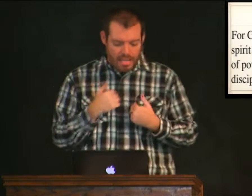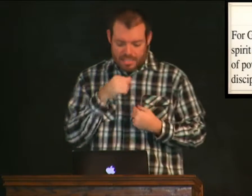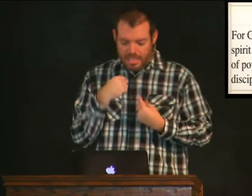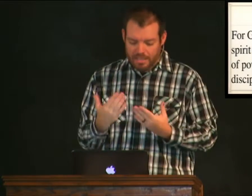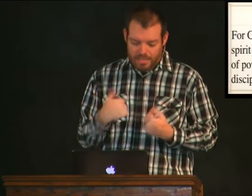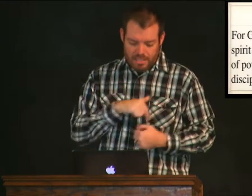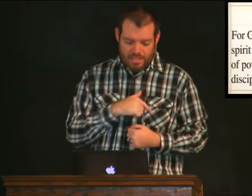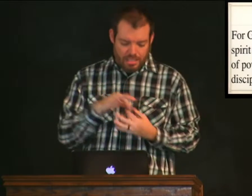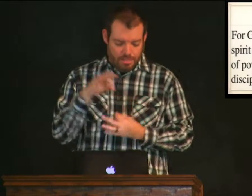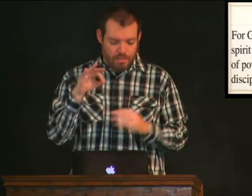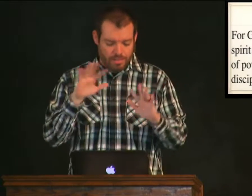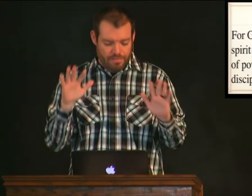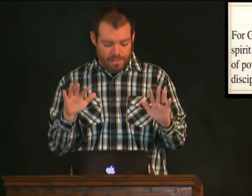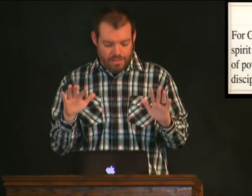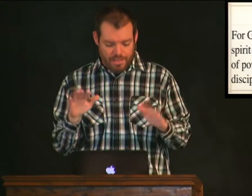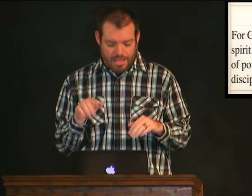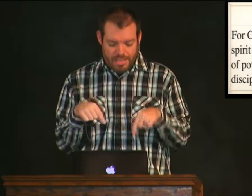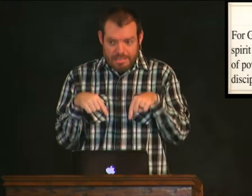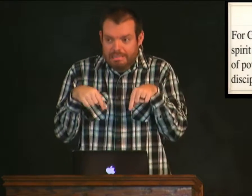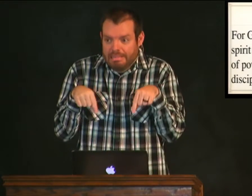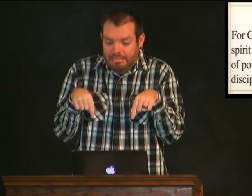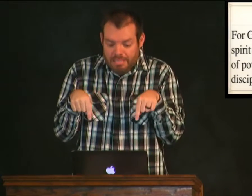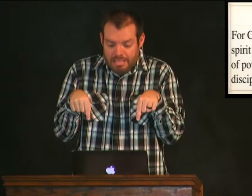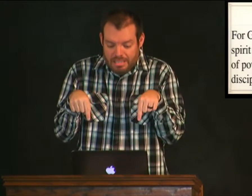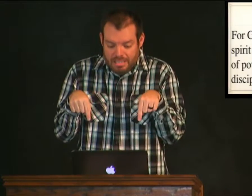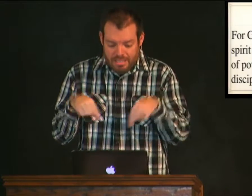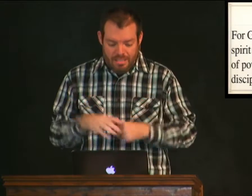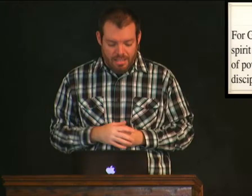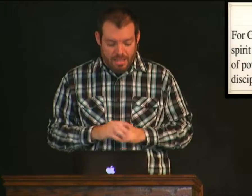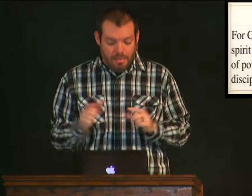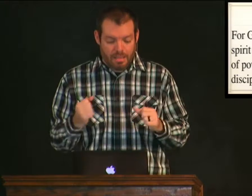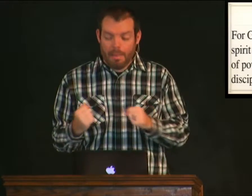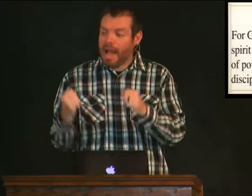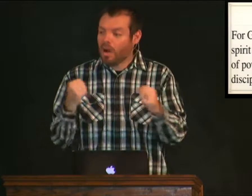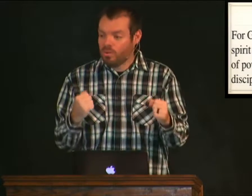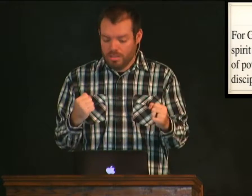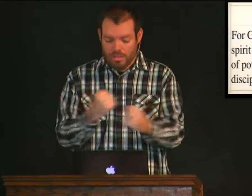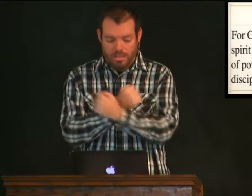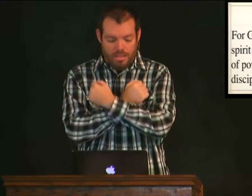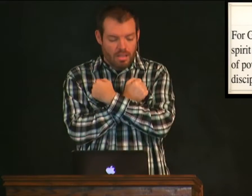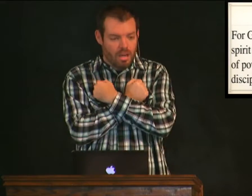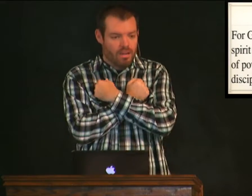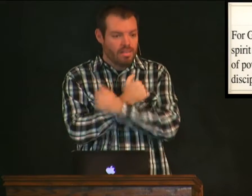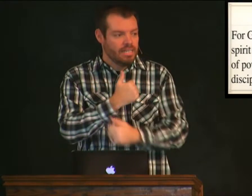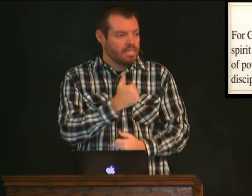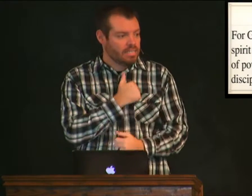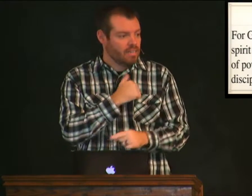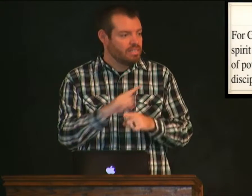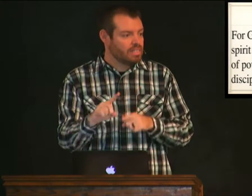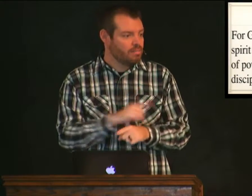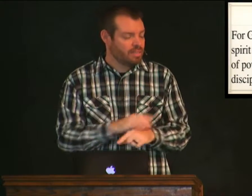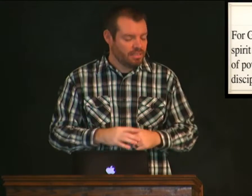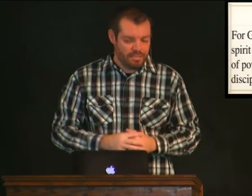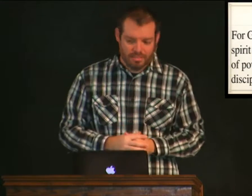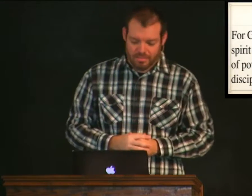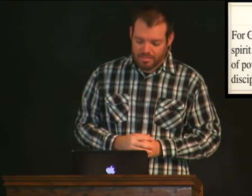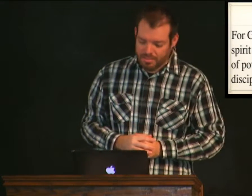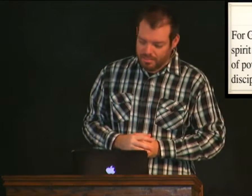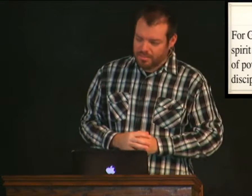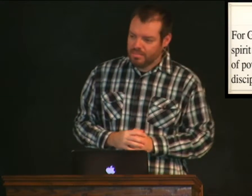for God has not given us the spirit of fear and timidity, but the power, love, and